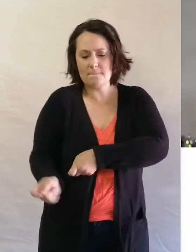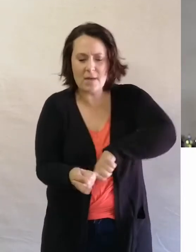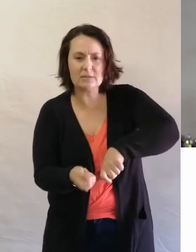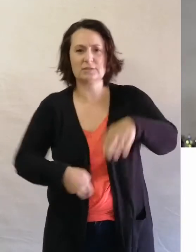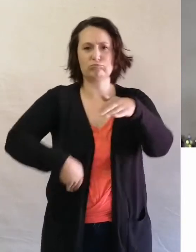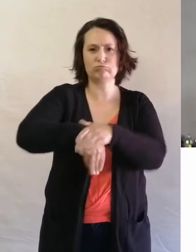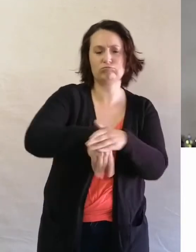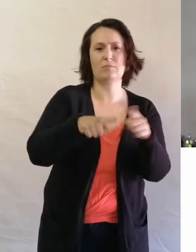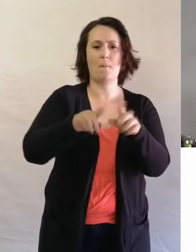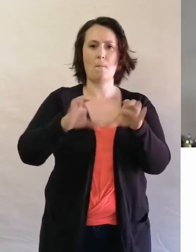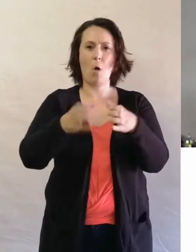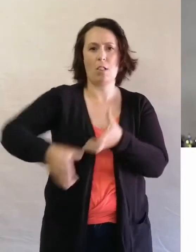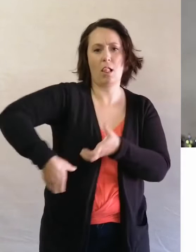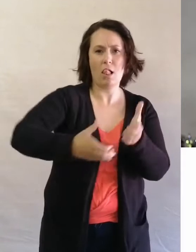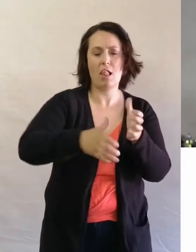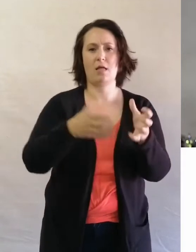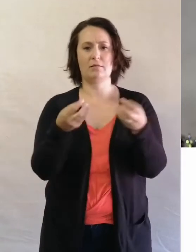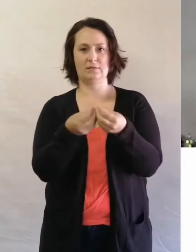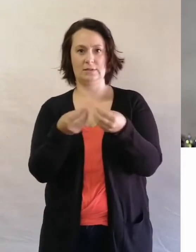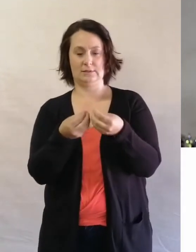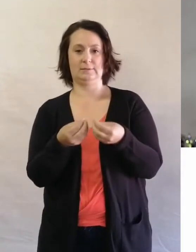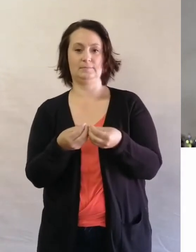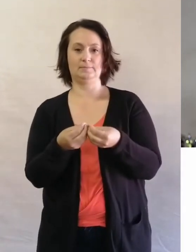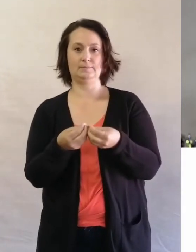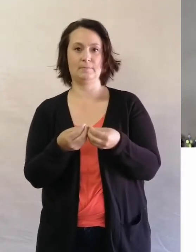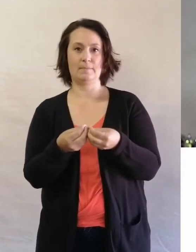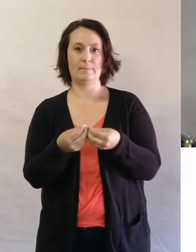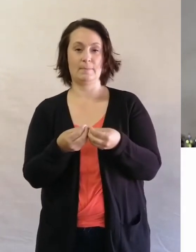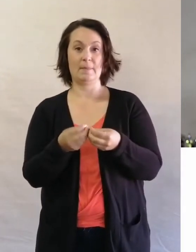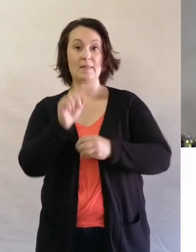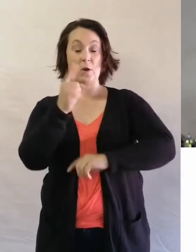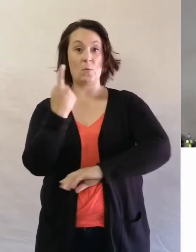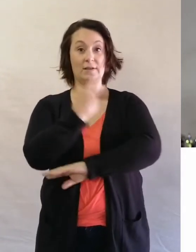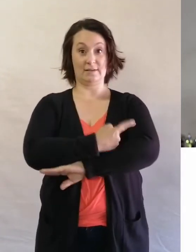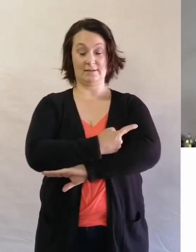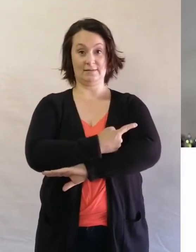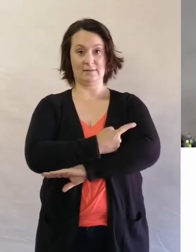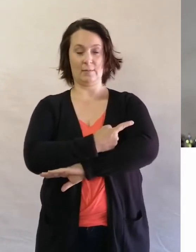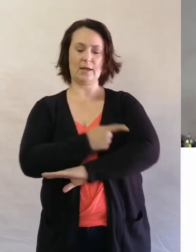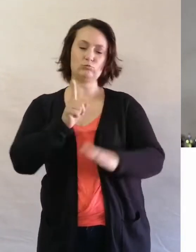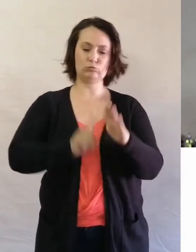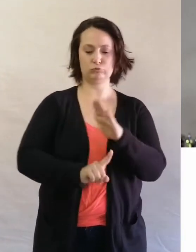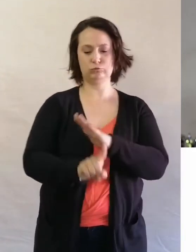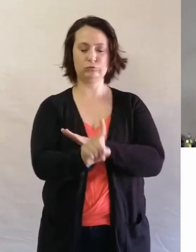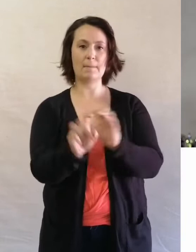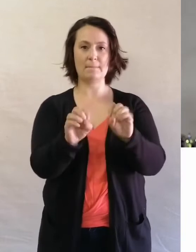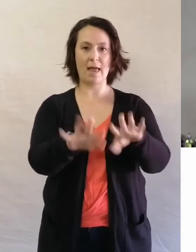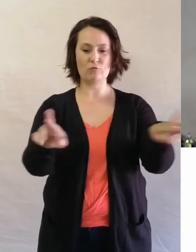and balls and rugby balls and motor cars. But one day, I came into the kids' playroom, And there was